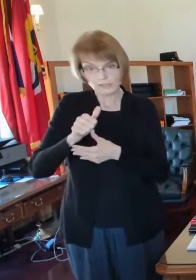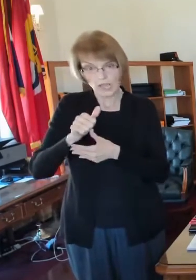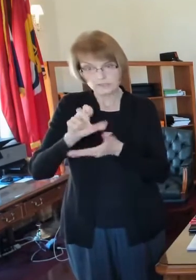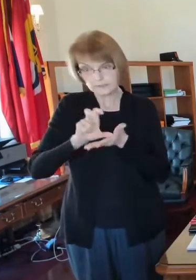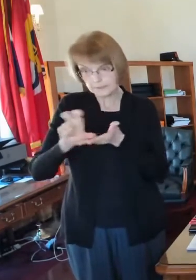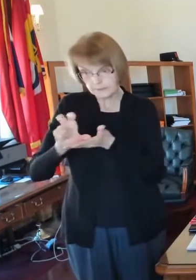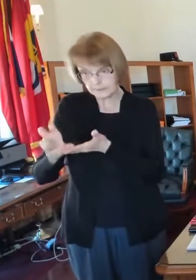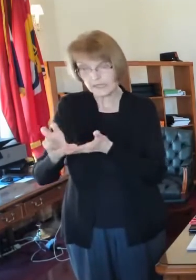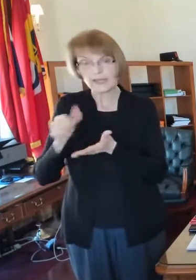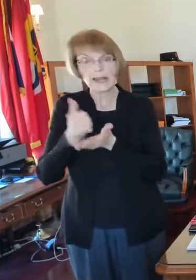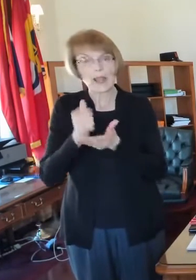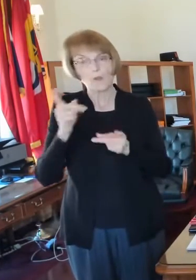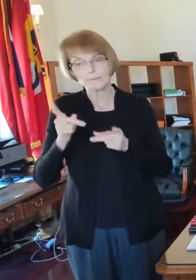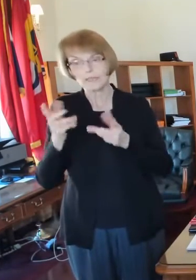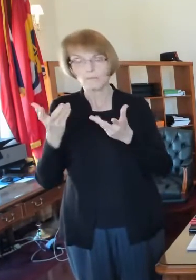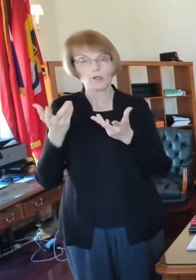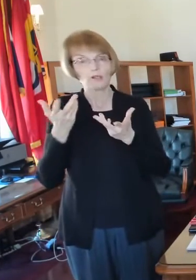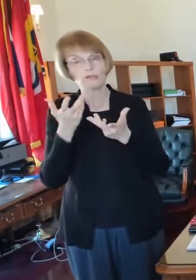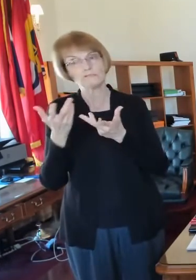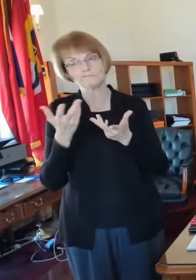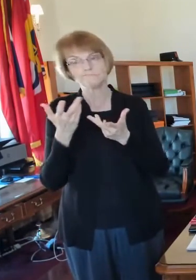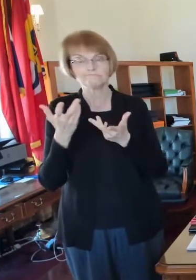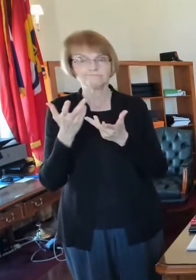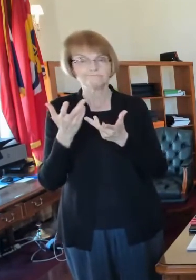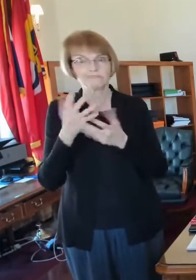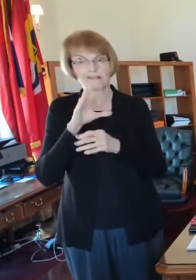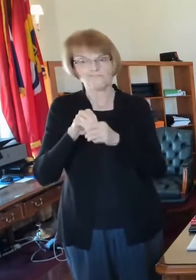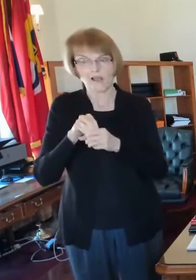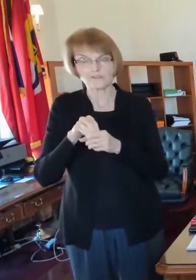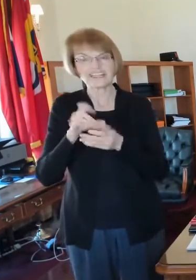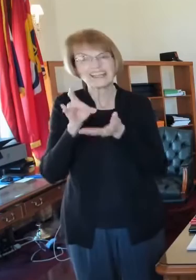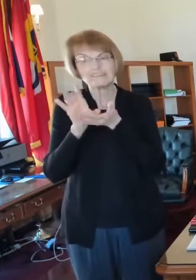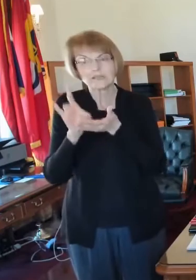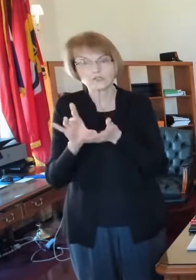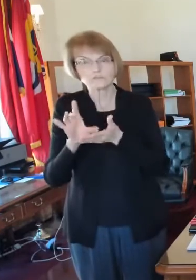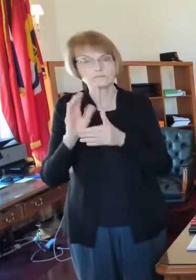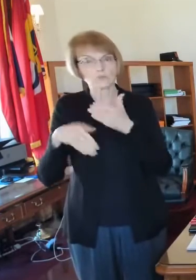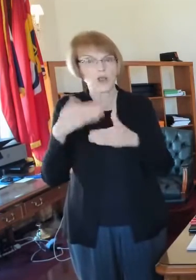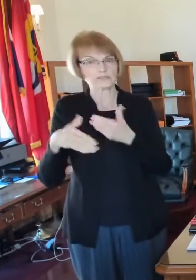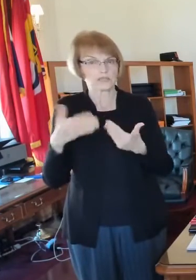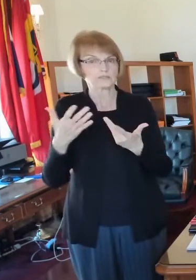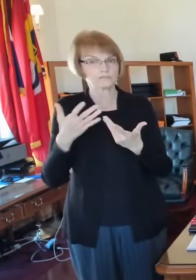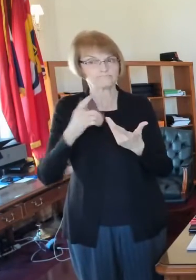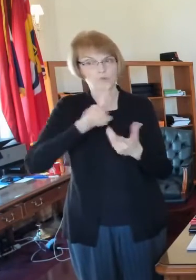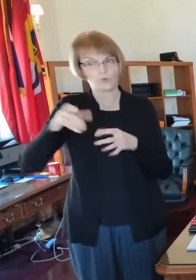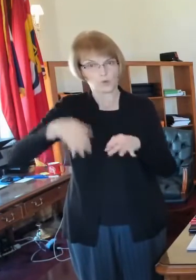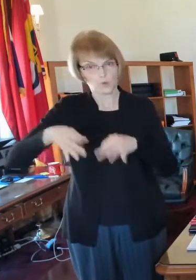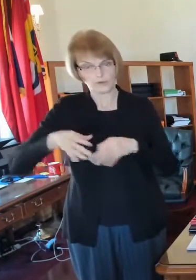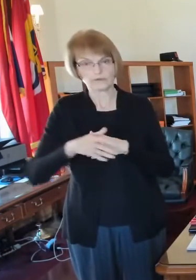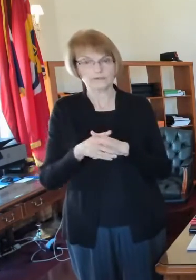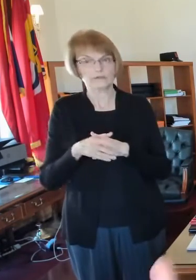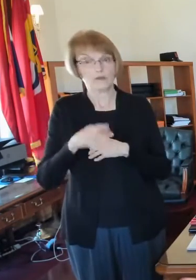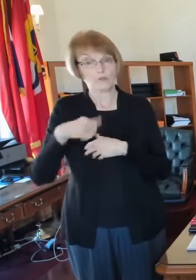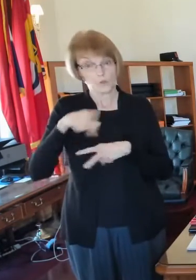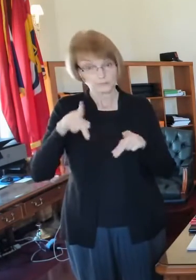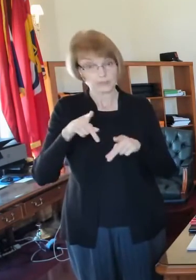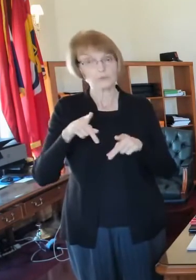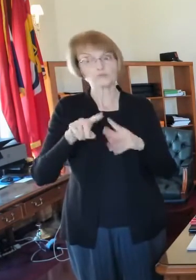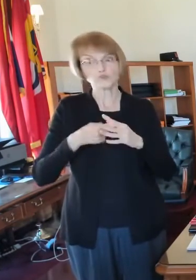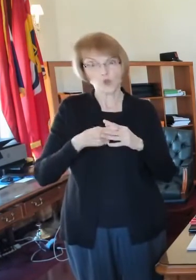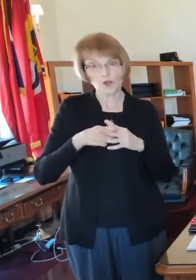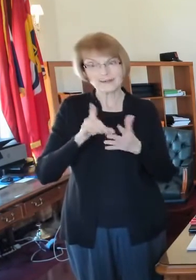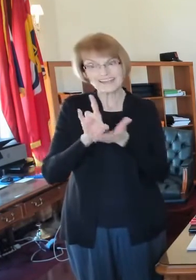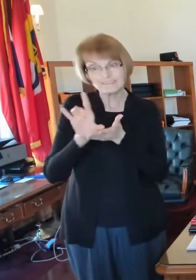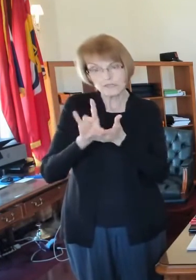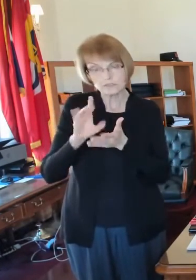the eviction process through the circuit court system. So those people in the eviction process will receive priority, and we'll